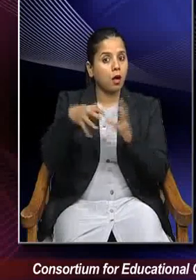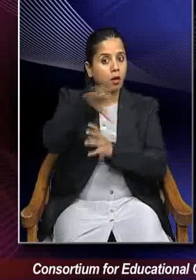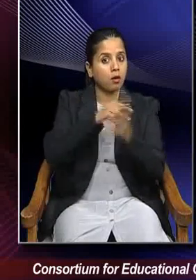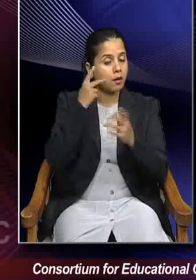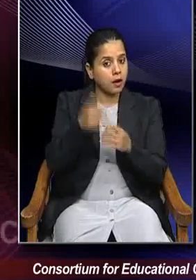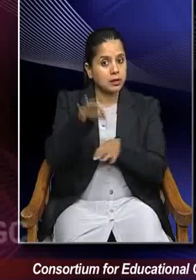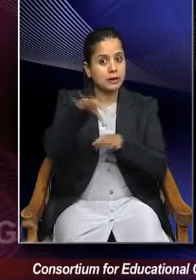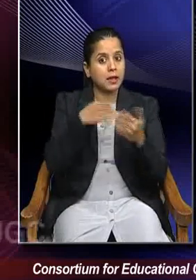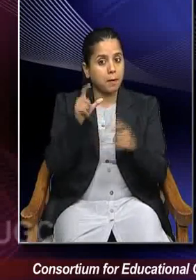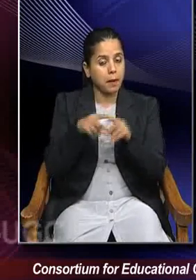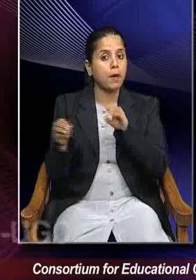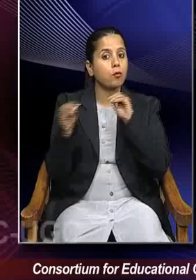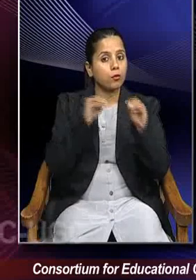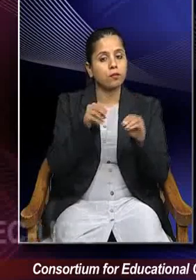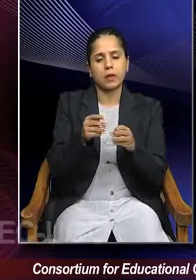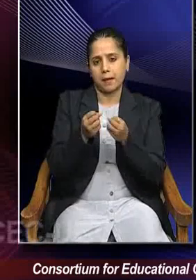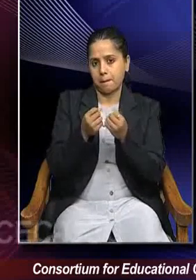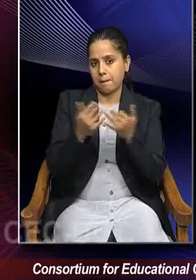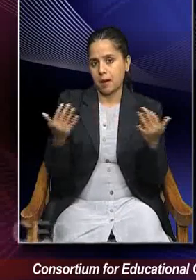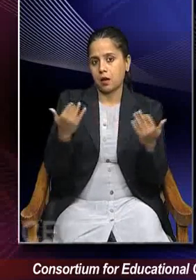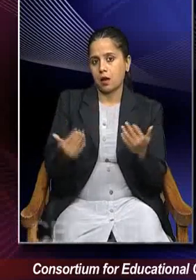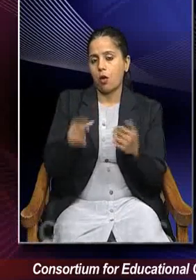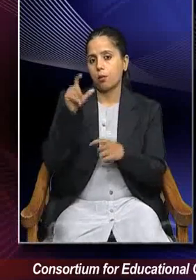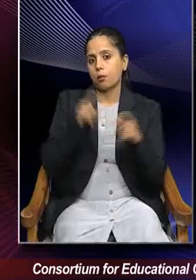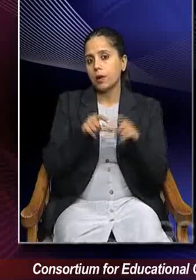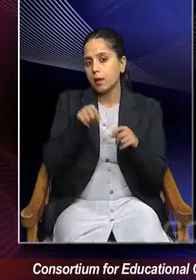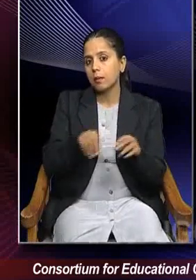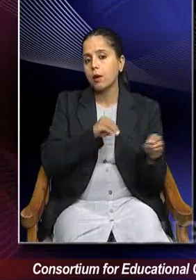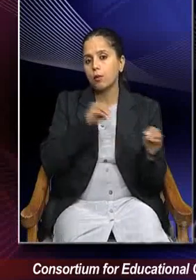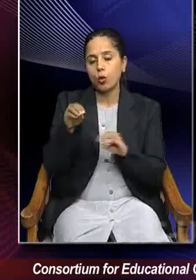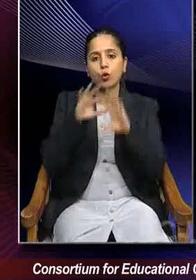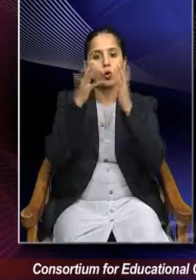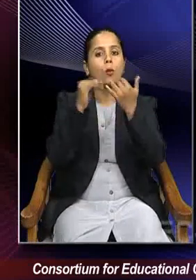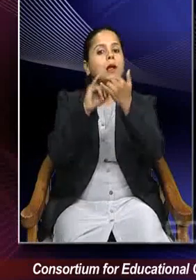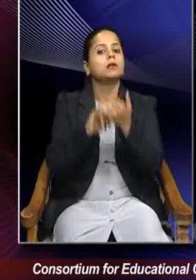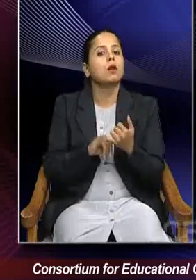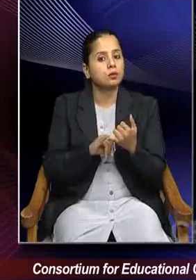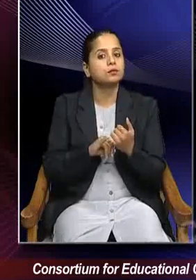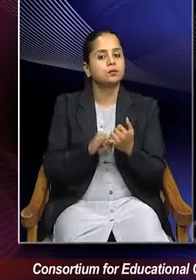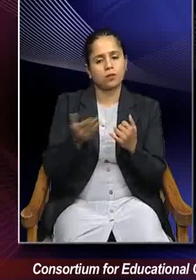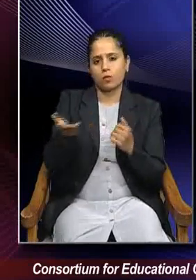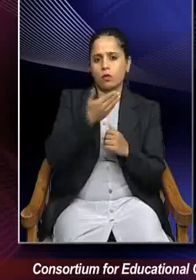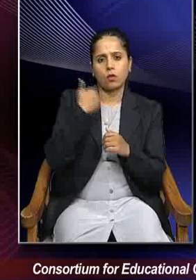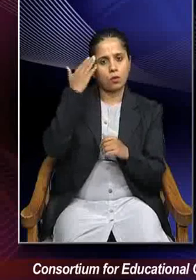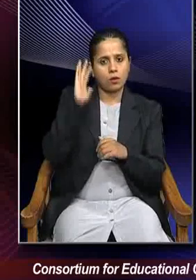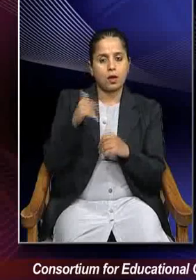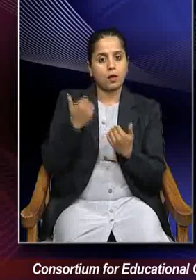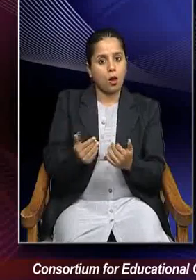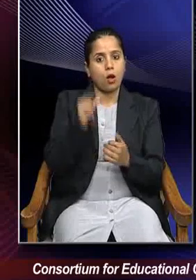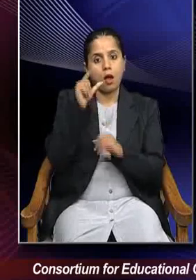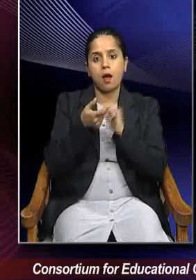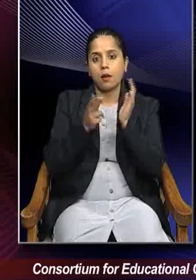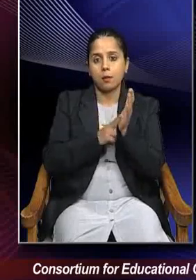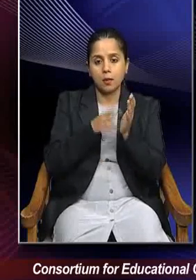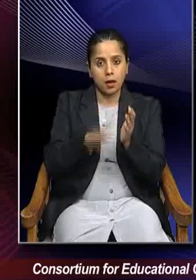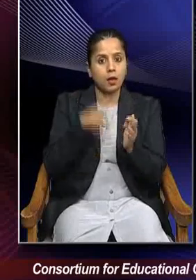urban areas. So most of the urbanization in the global south, we all know that urbanization is key for the